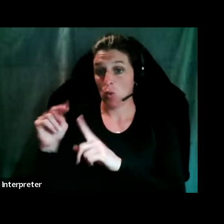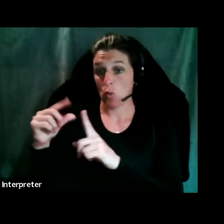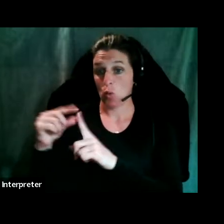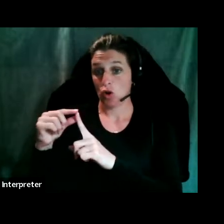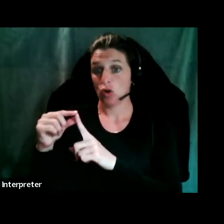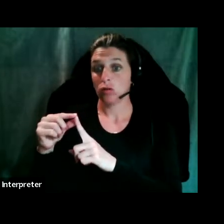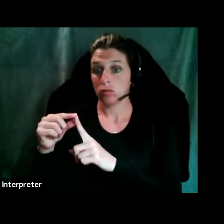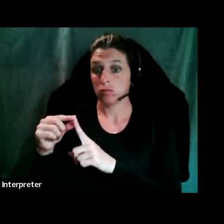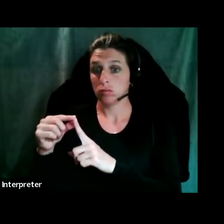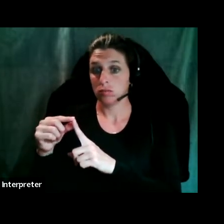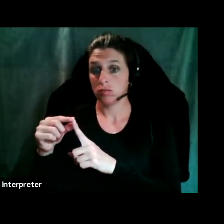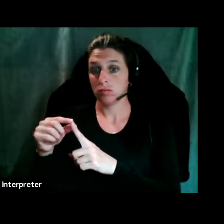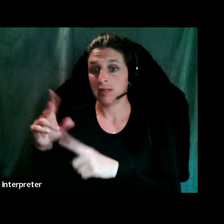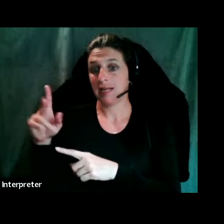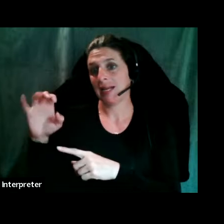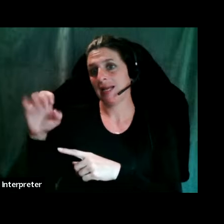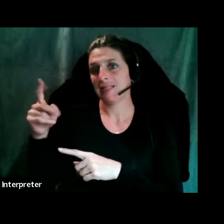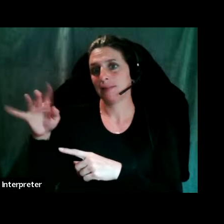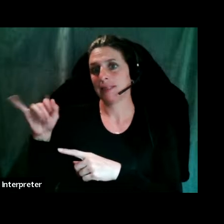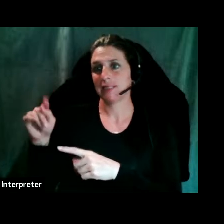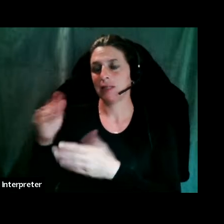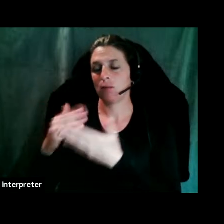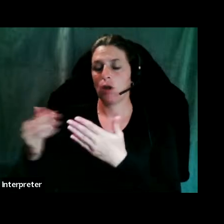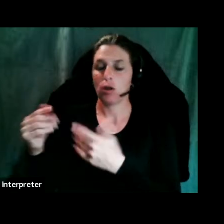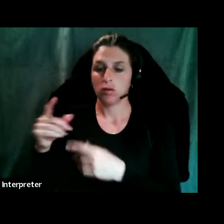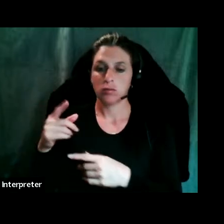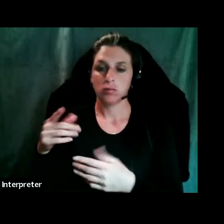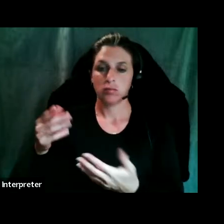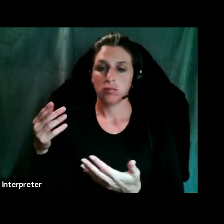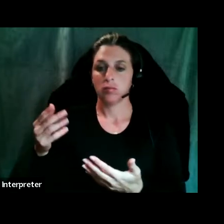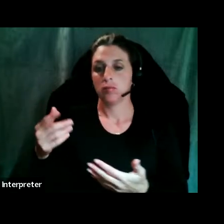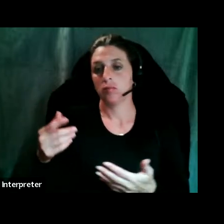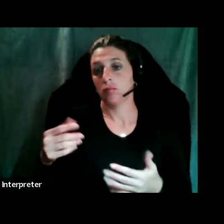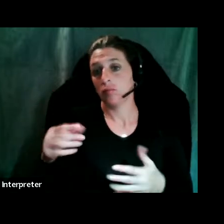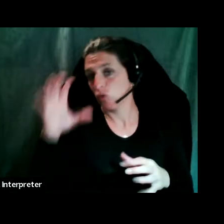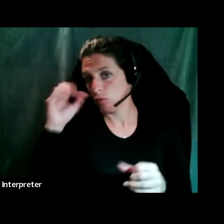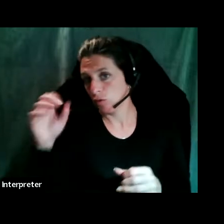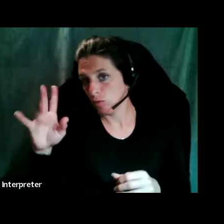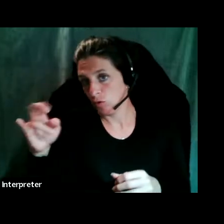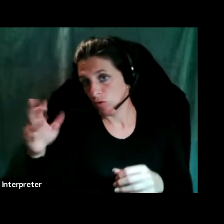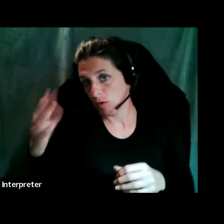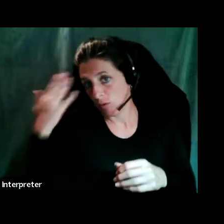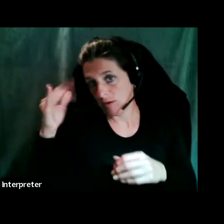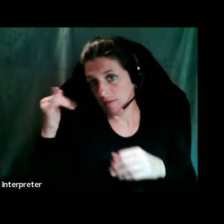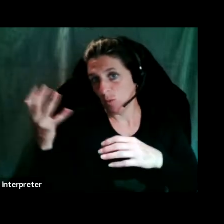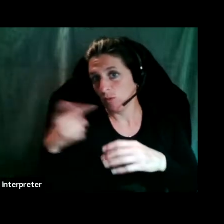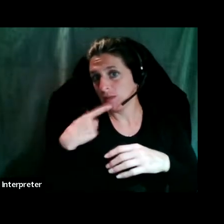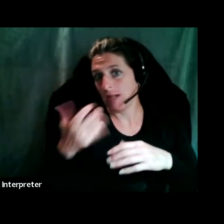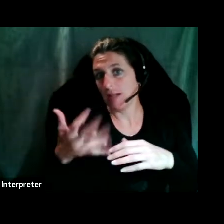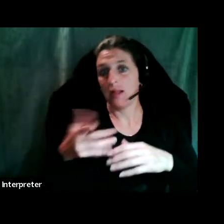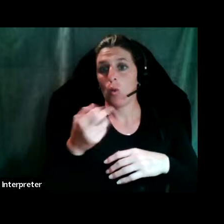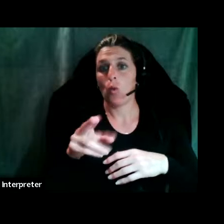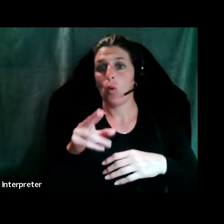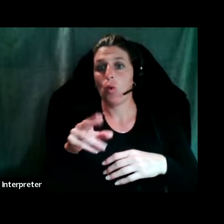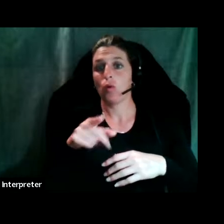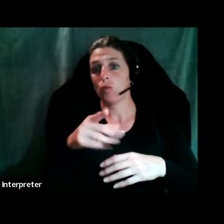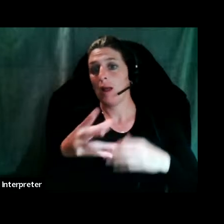of this. I think, I don't know if you want to say anything, Superintendent Brooker, but yeah, I think you want to add anything in terms of family